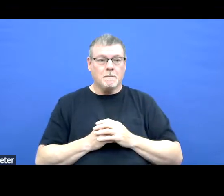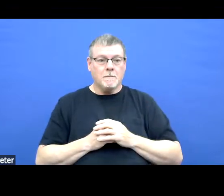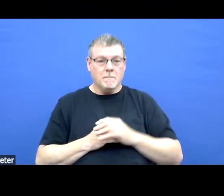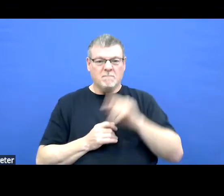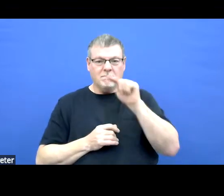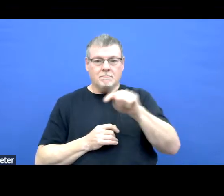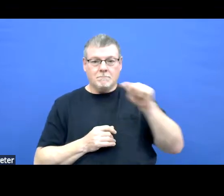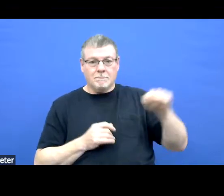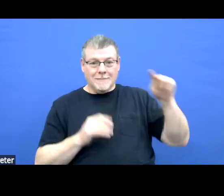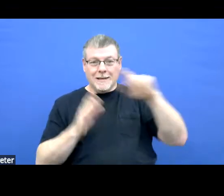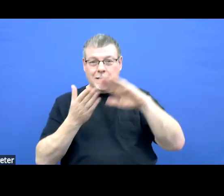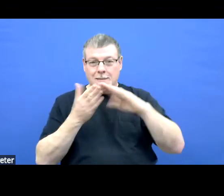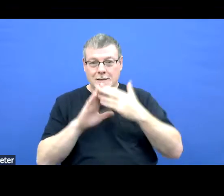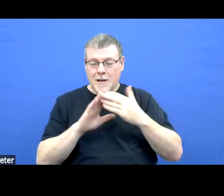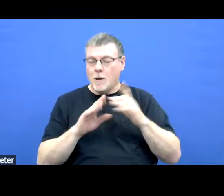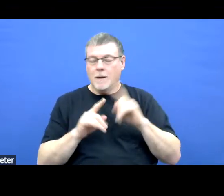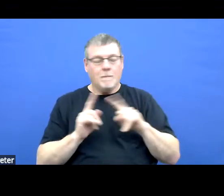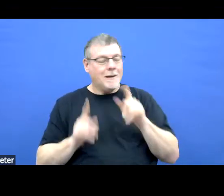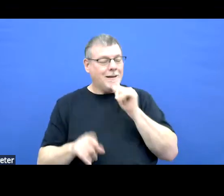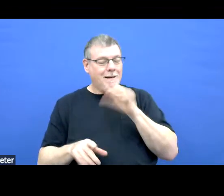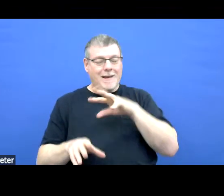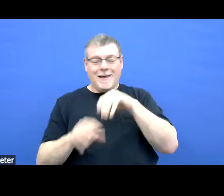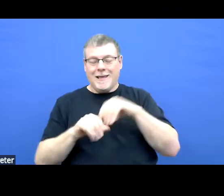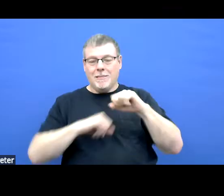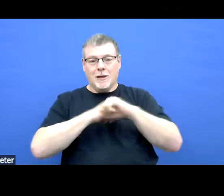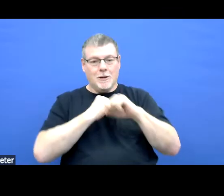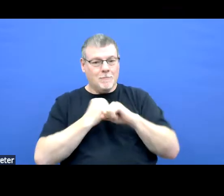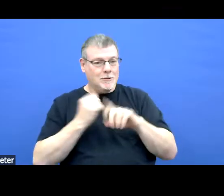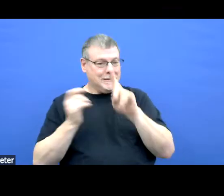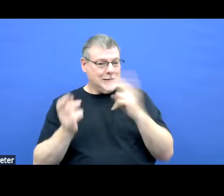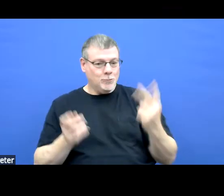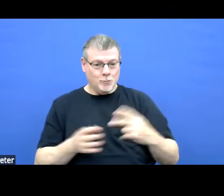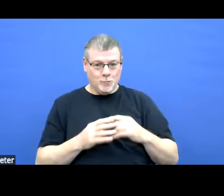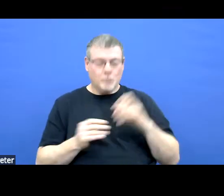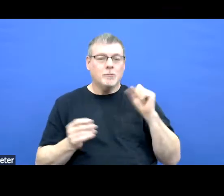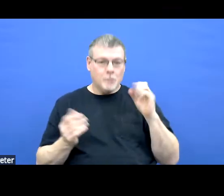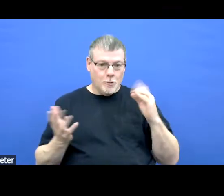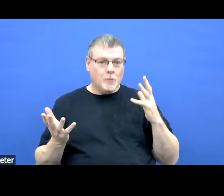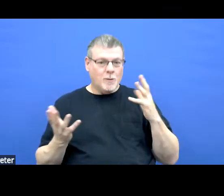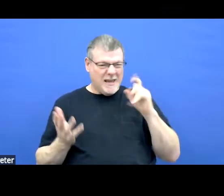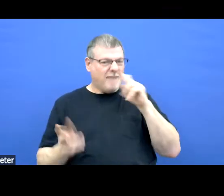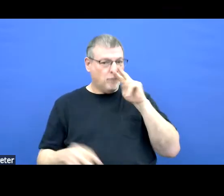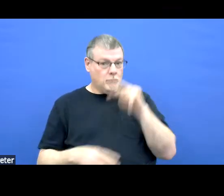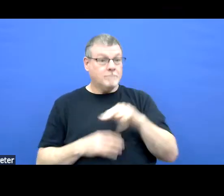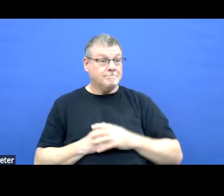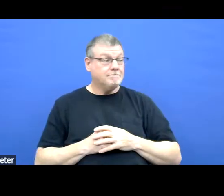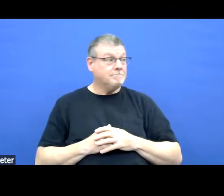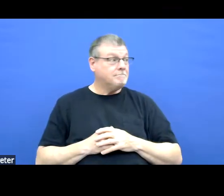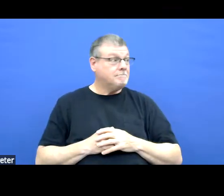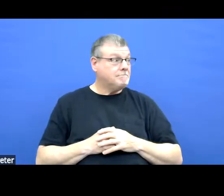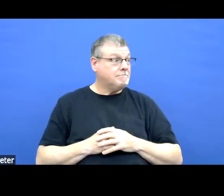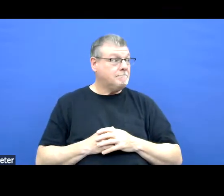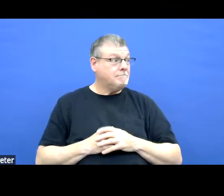elsewhere in the town, but like I said, not in the commercial B2 zone. So we're going to have to look at that. If I may,